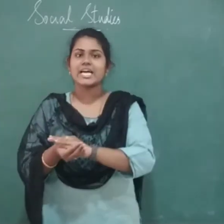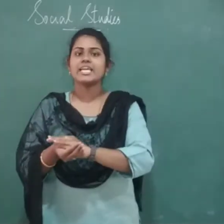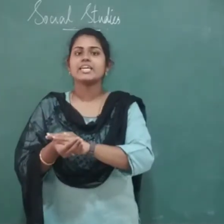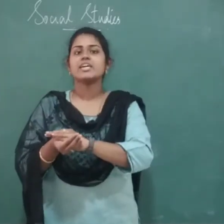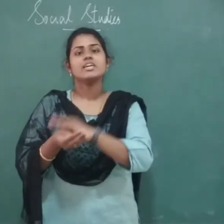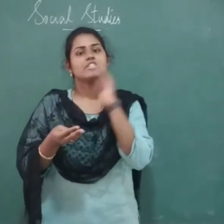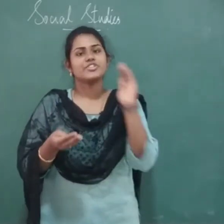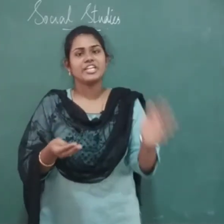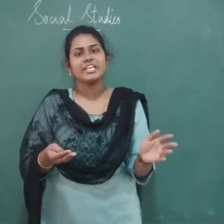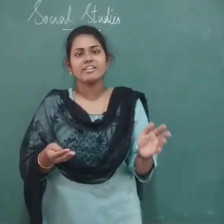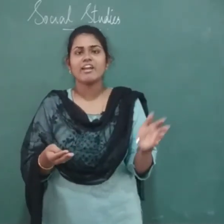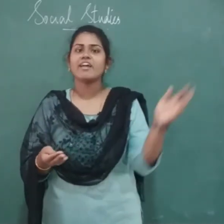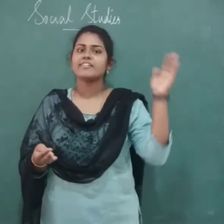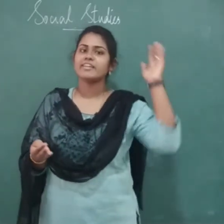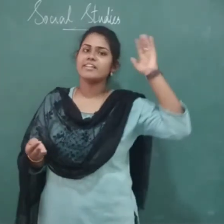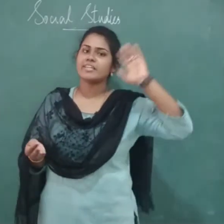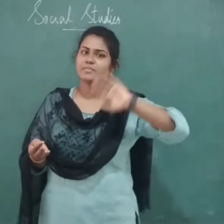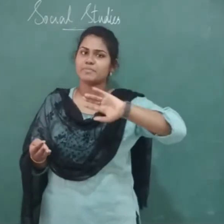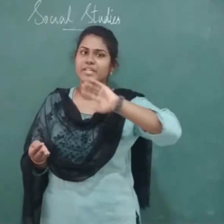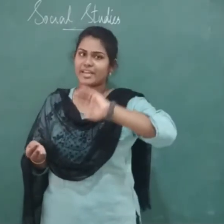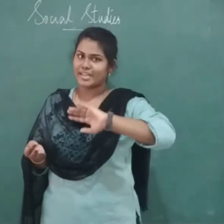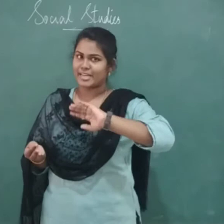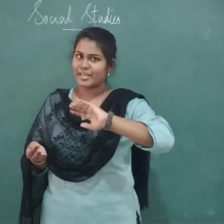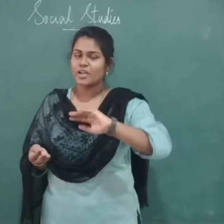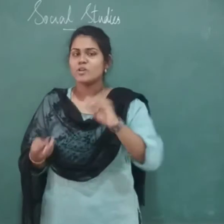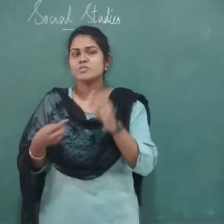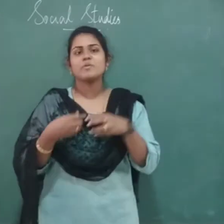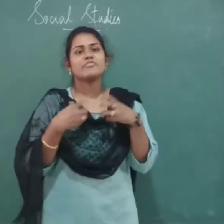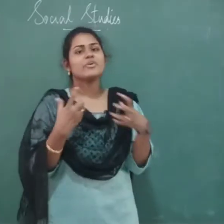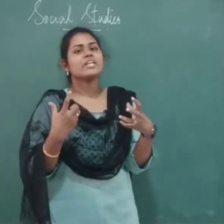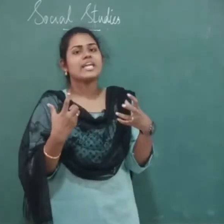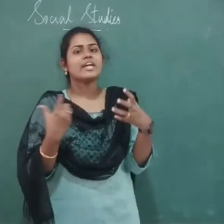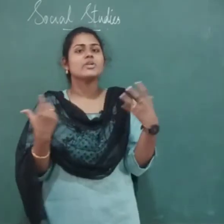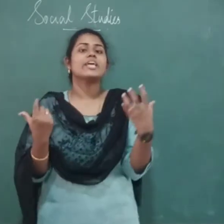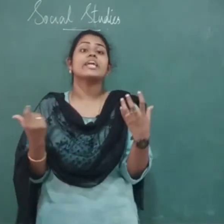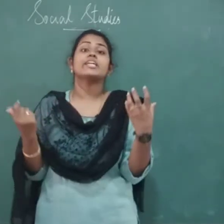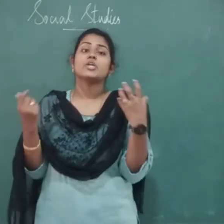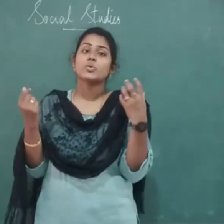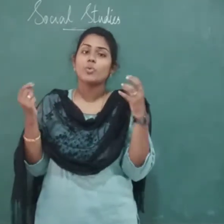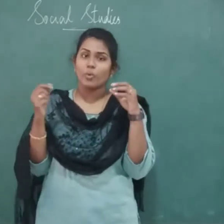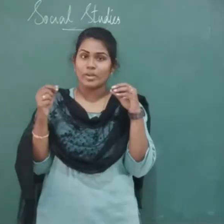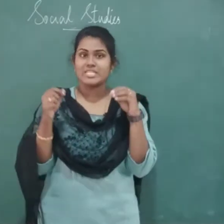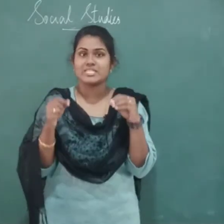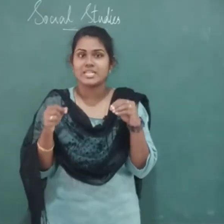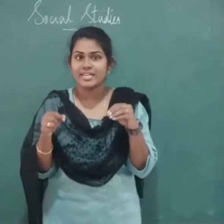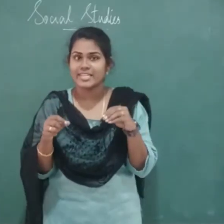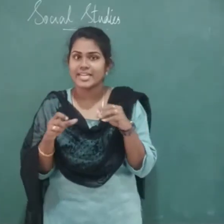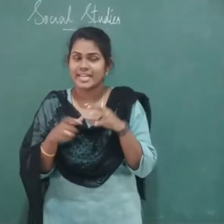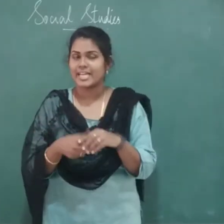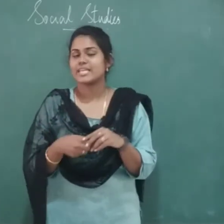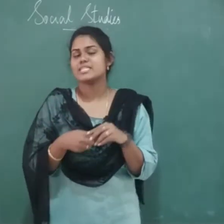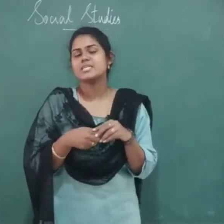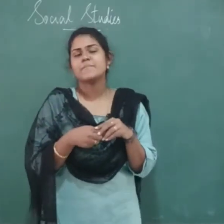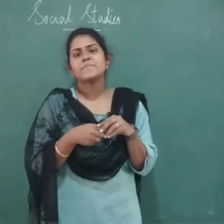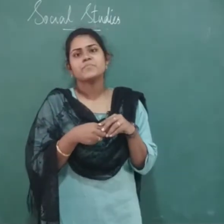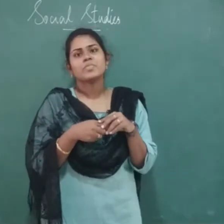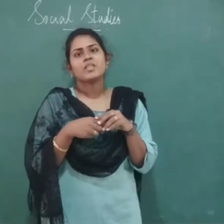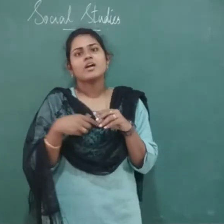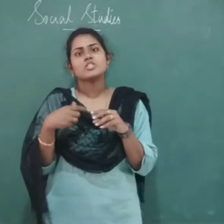like reading and then explaining. So before that, to get you all inside the class, so